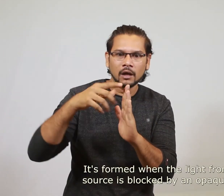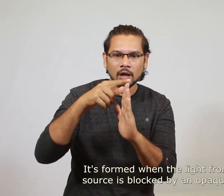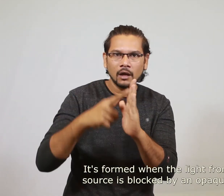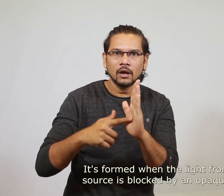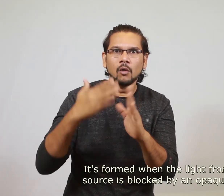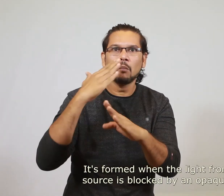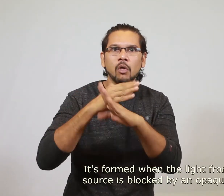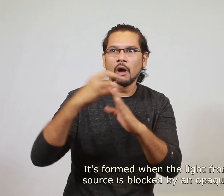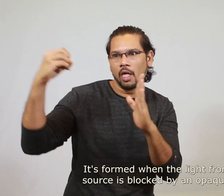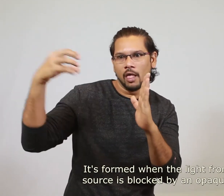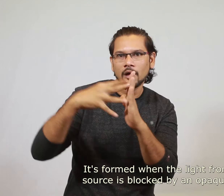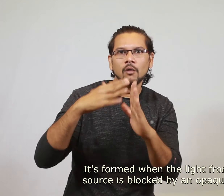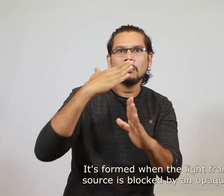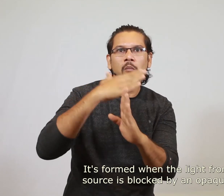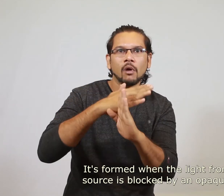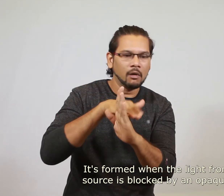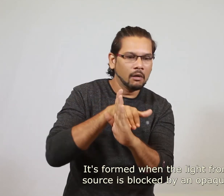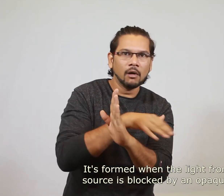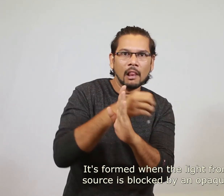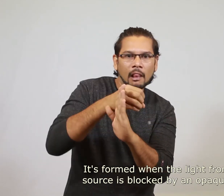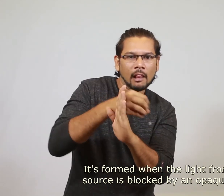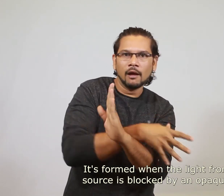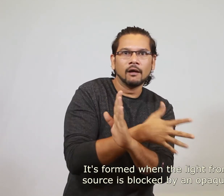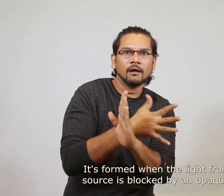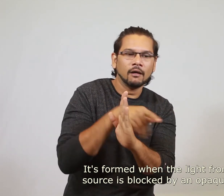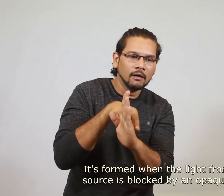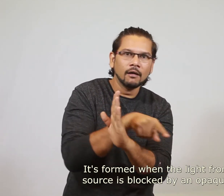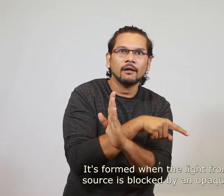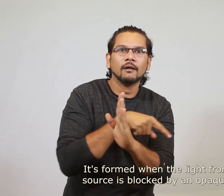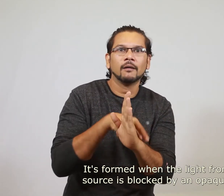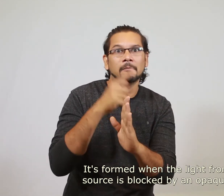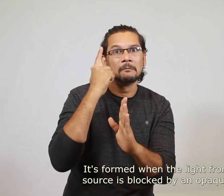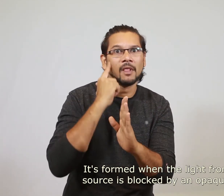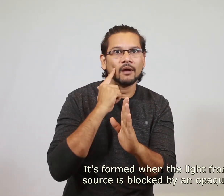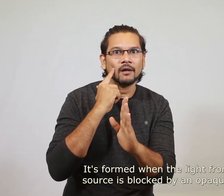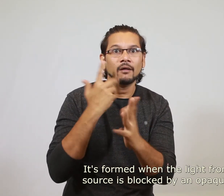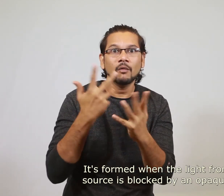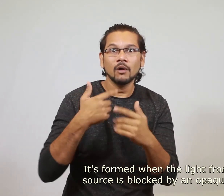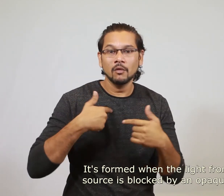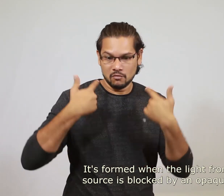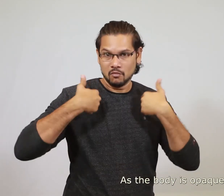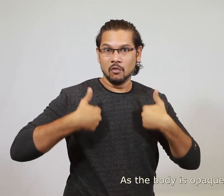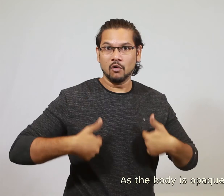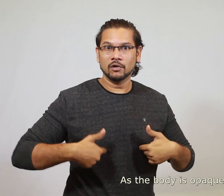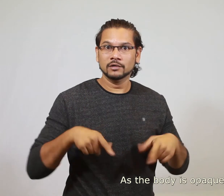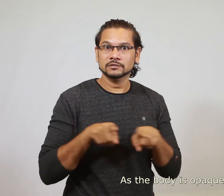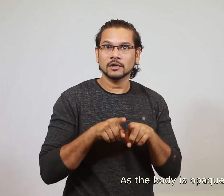It's formed when the light from a light source is blocked by an opaque object. As the body